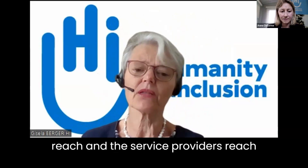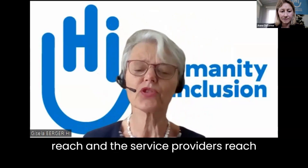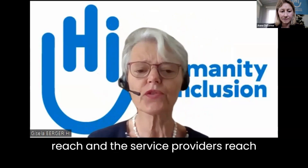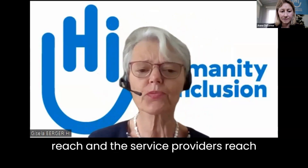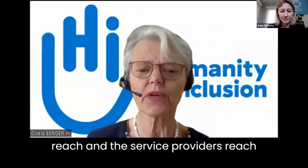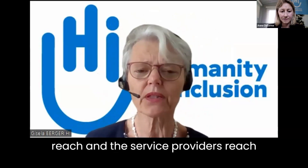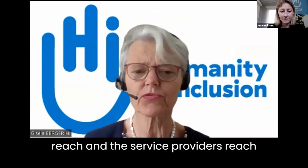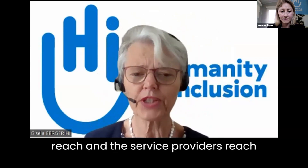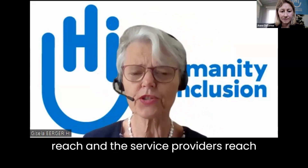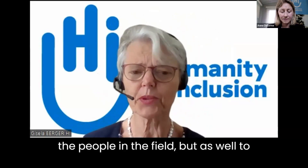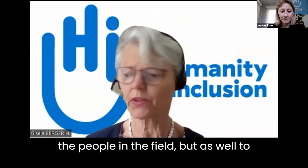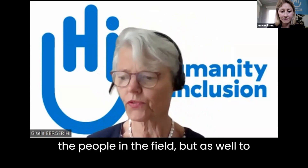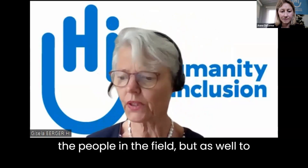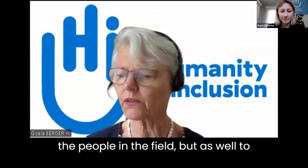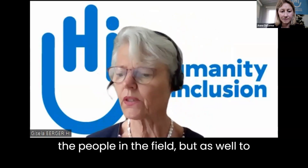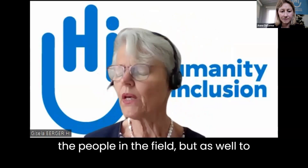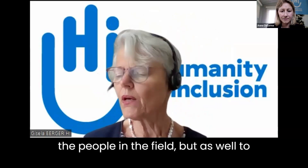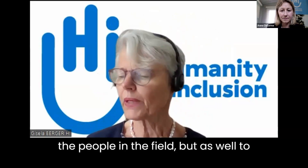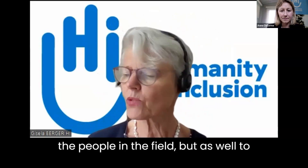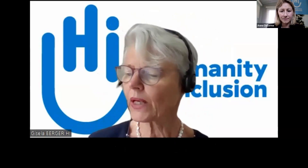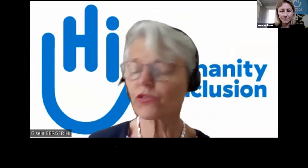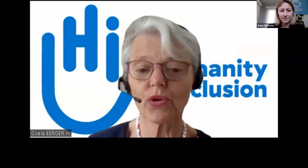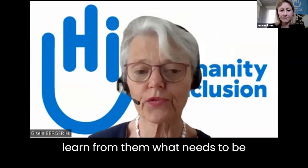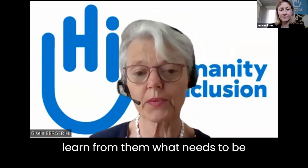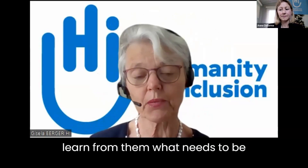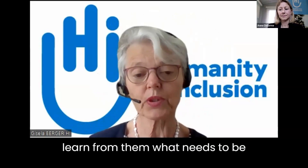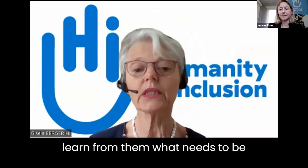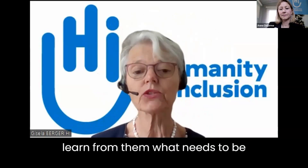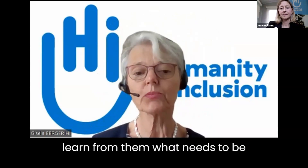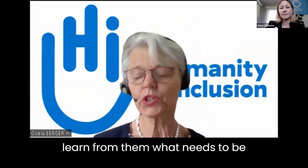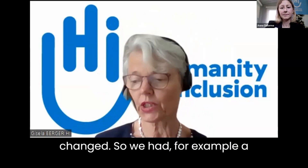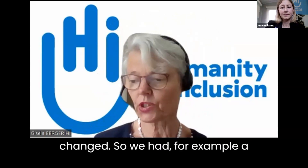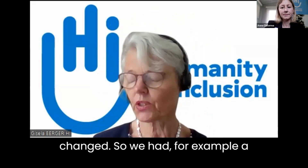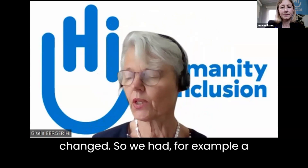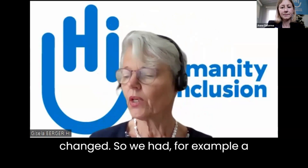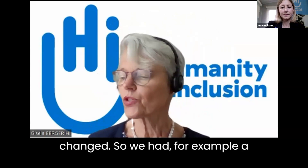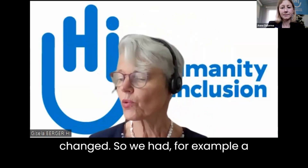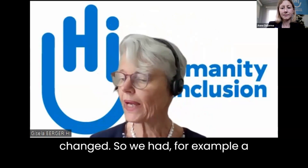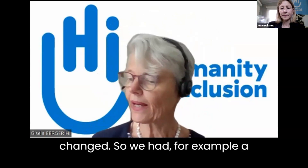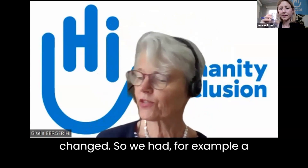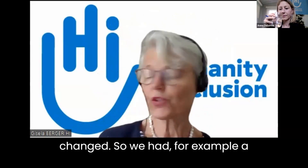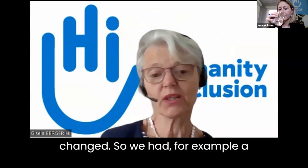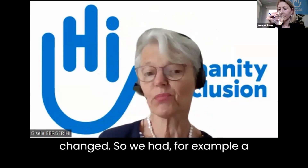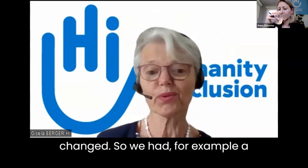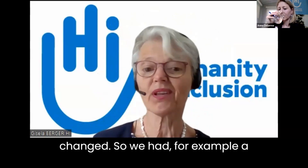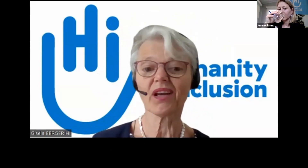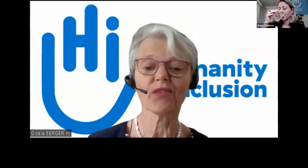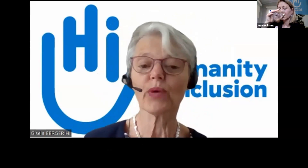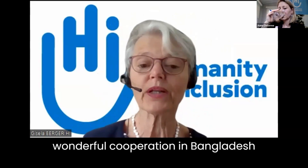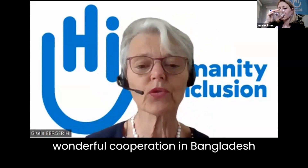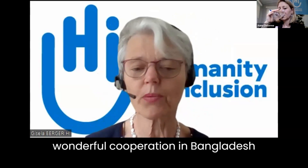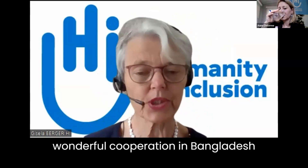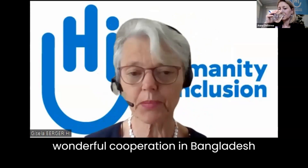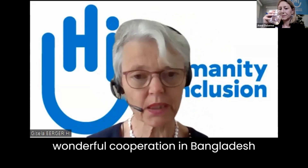reach and the service providers reach the people in the field, but as well to learn from them what needs to be changed. So we had, for example,